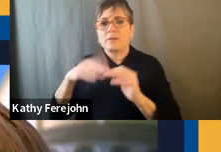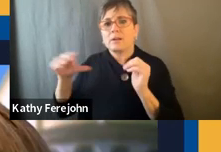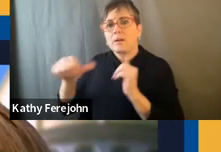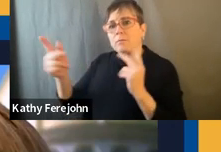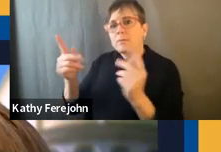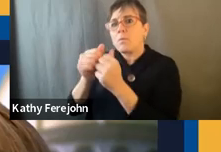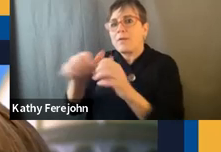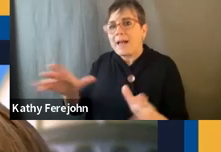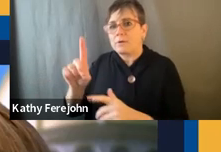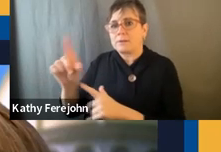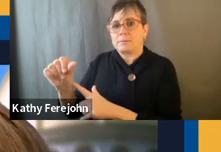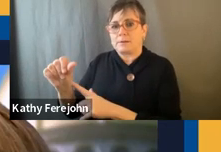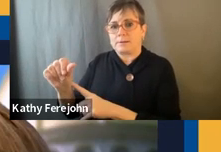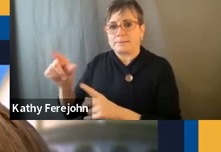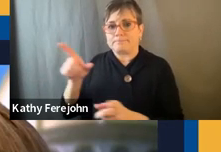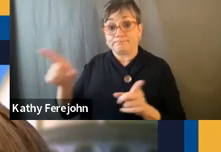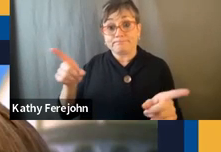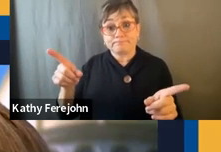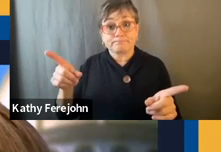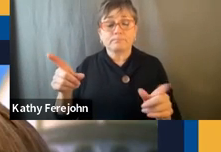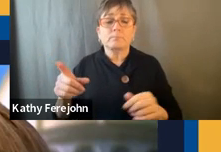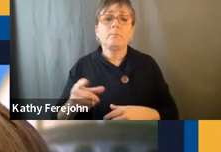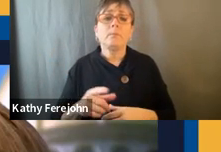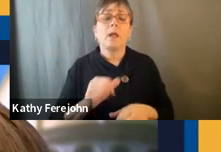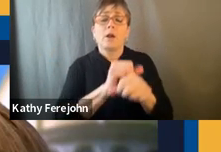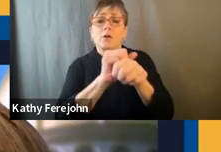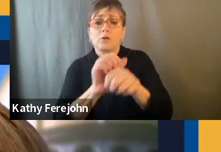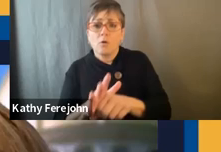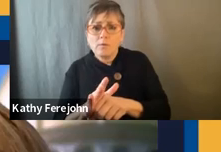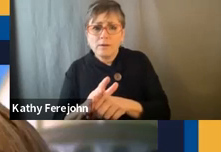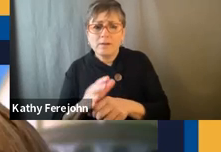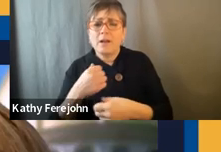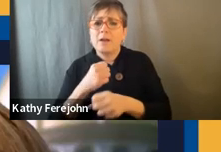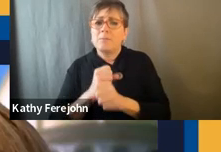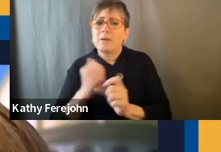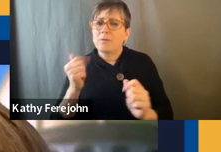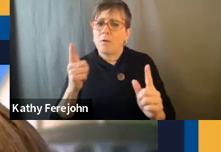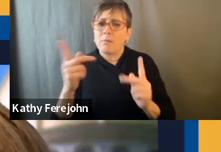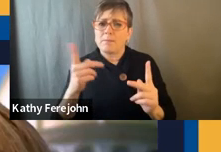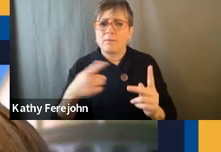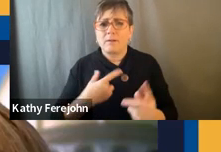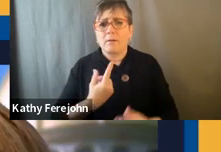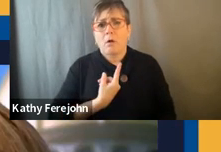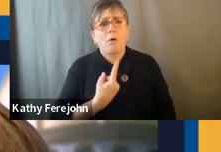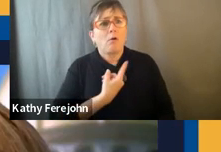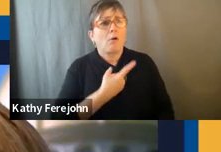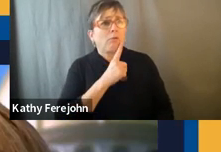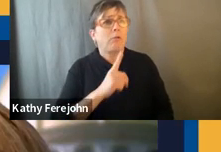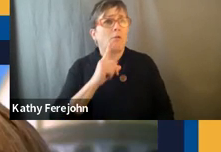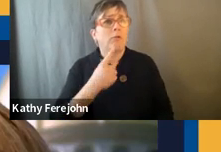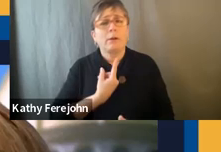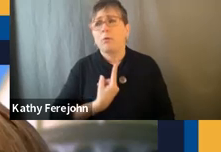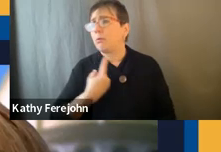experiences. COVID-19 has left all of us feeling isolated, lonely. However, for individuals